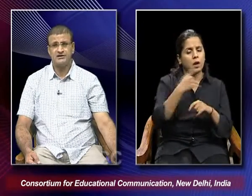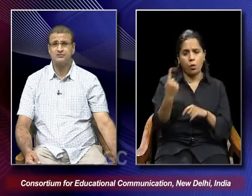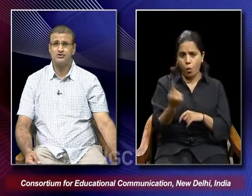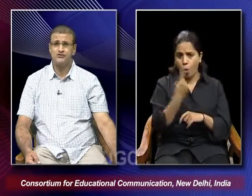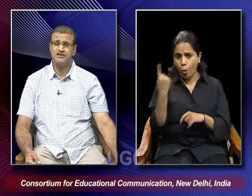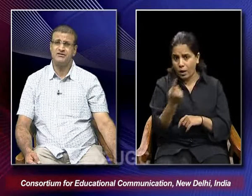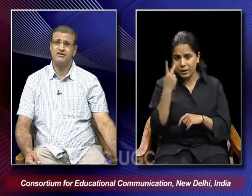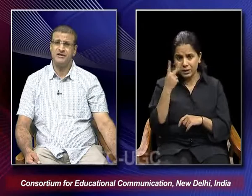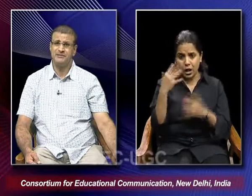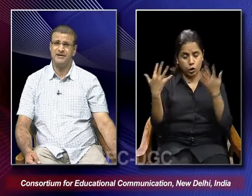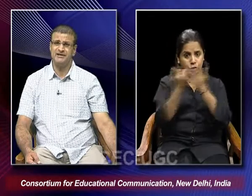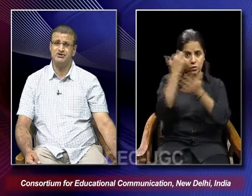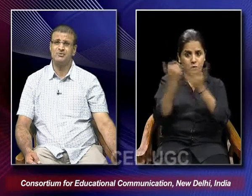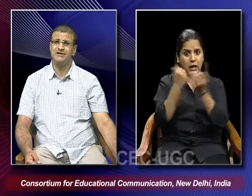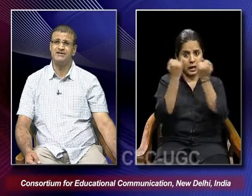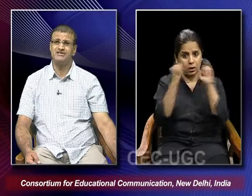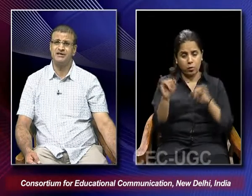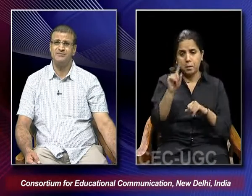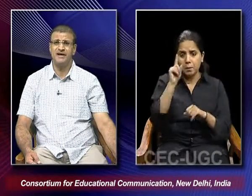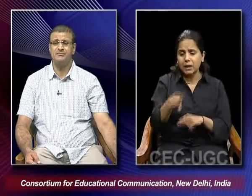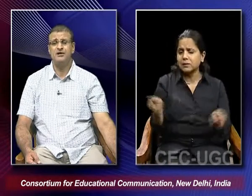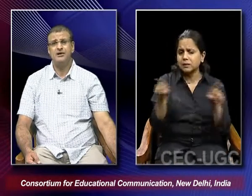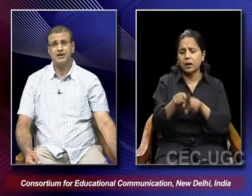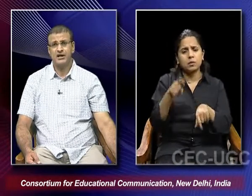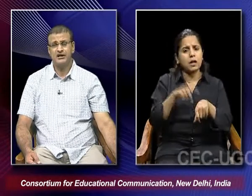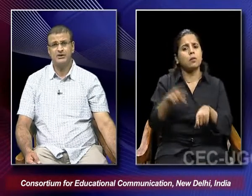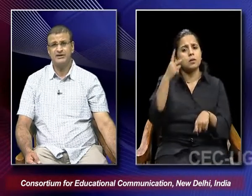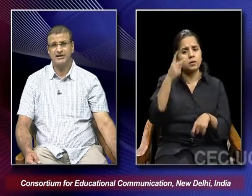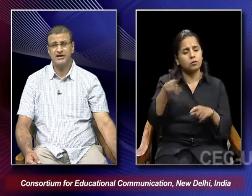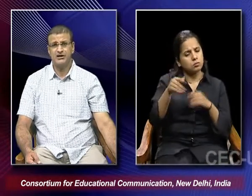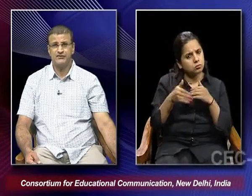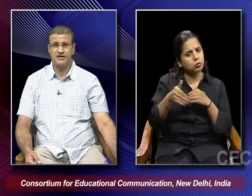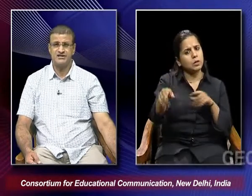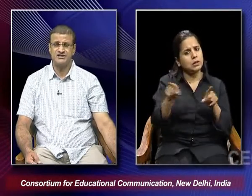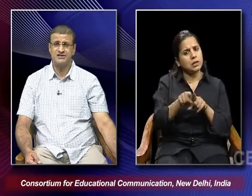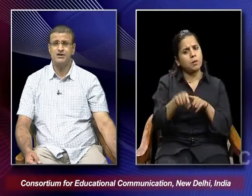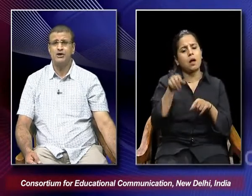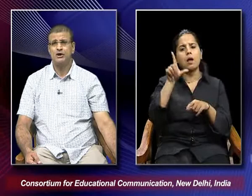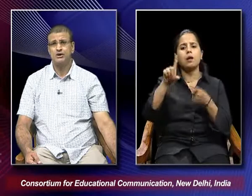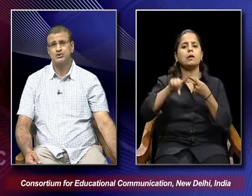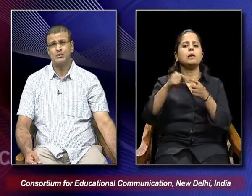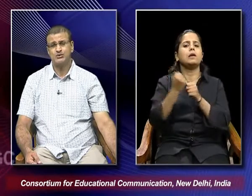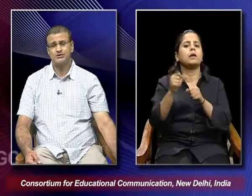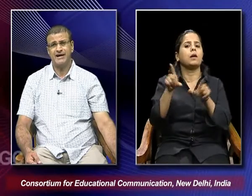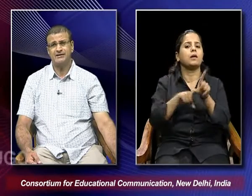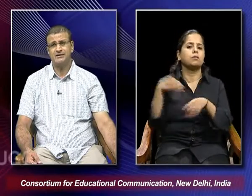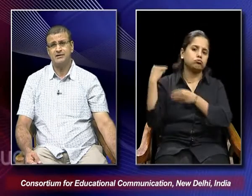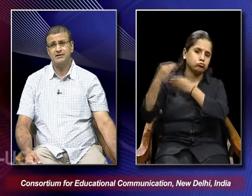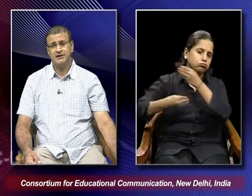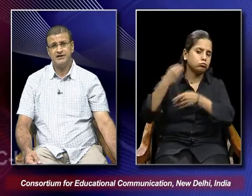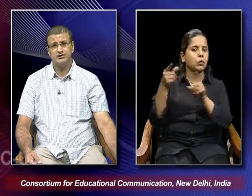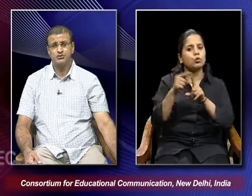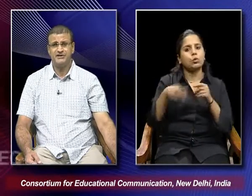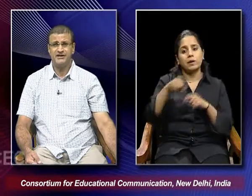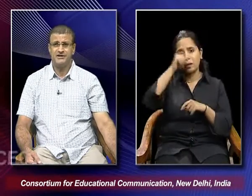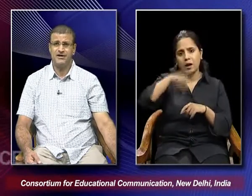in terms of achieving the independence, but at the same time continuing that kind of a legacy, so that the